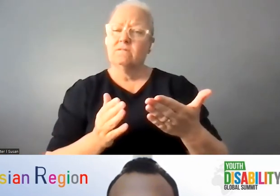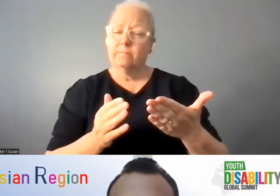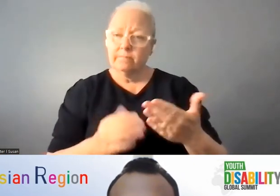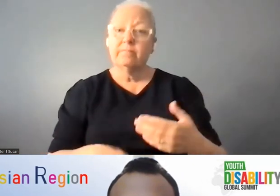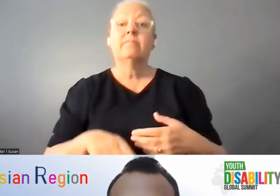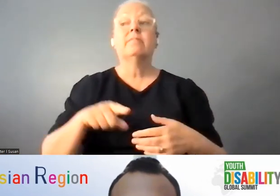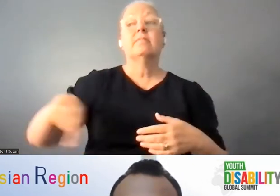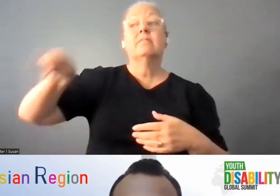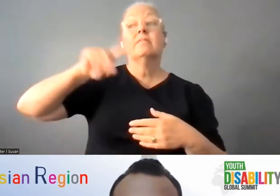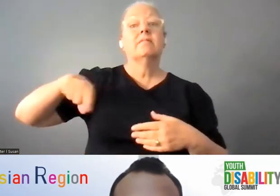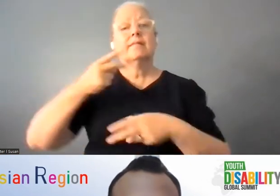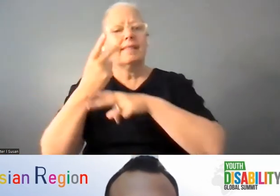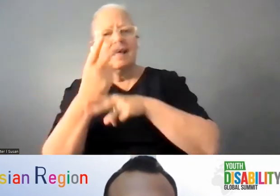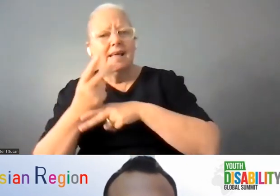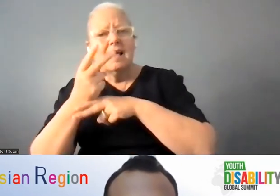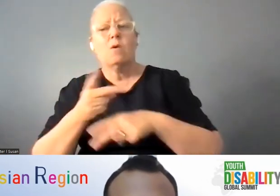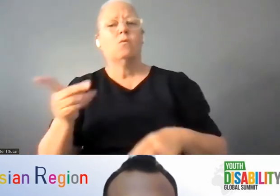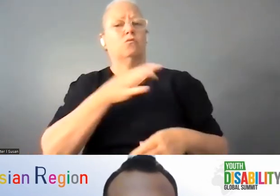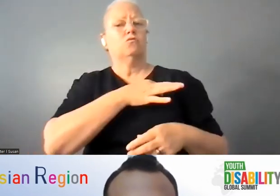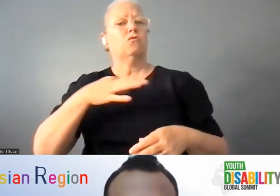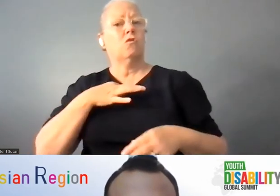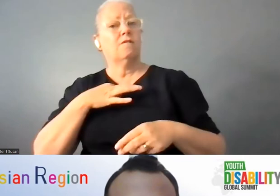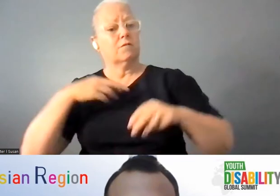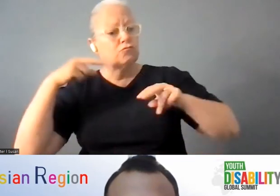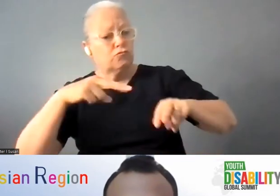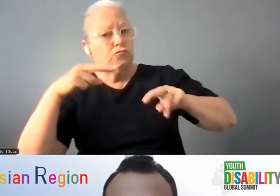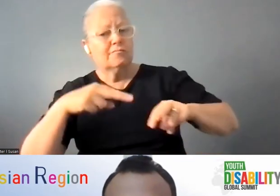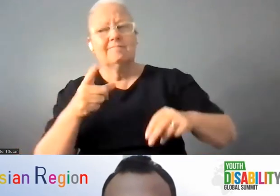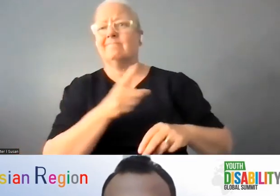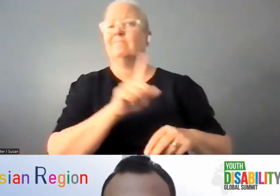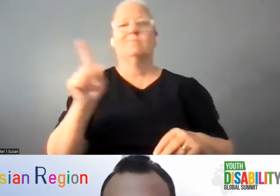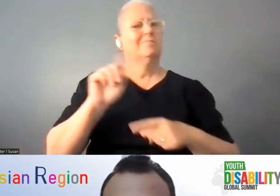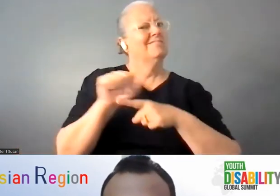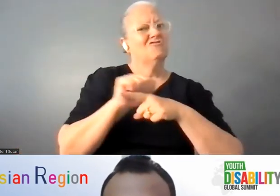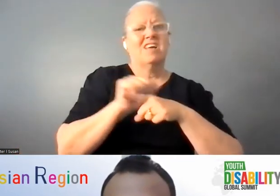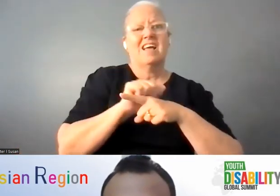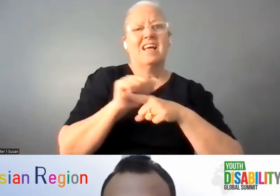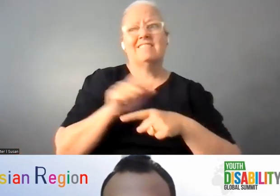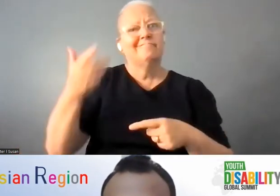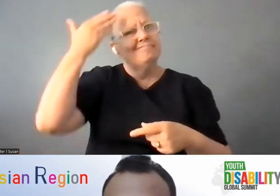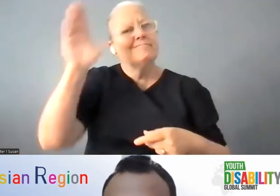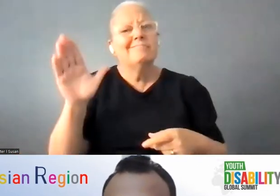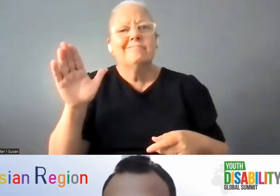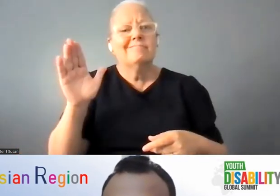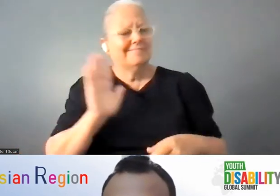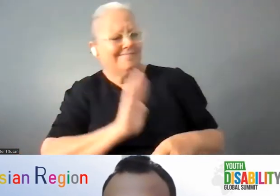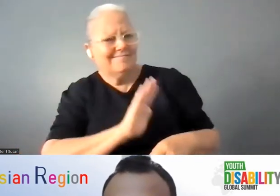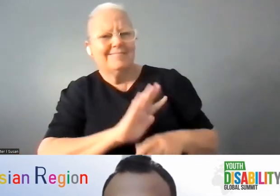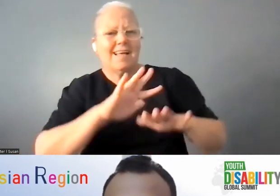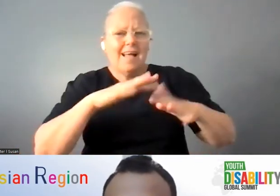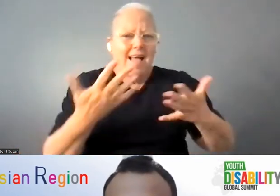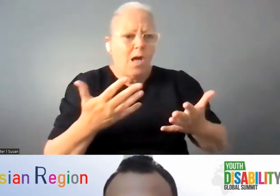the staff in the institutions are not at all trained. They are not at all prepared to even plan